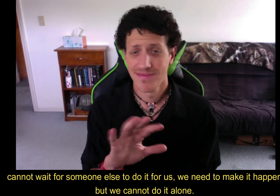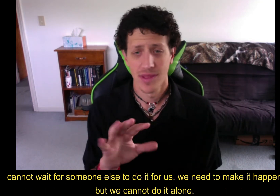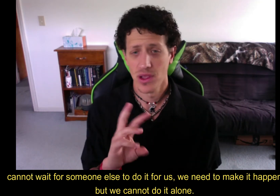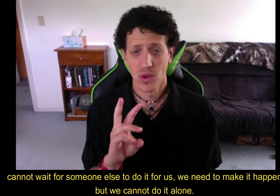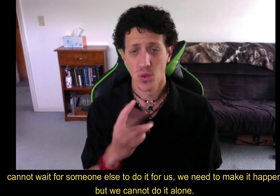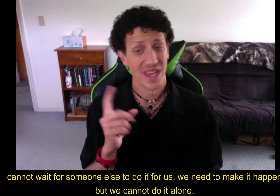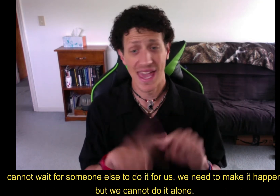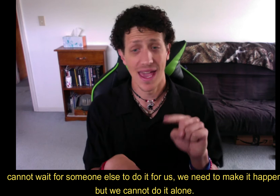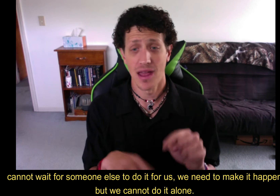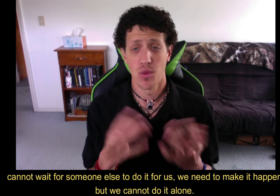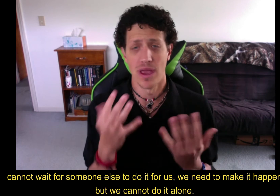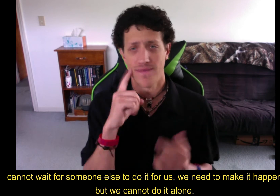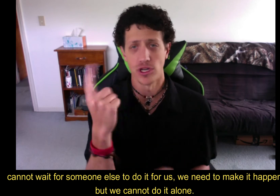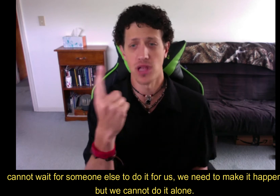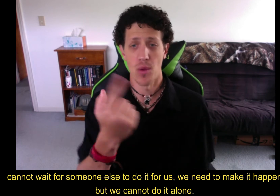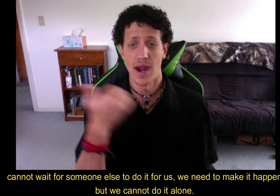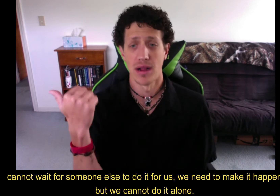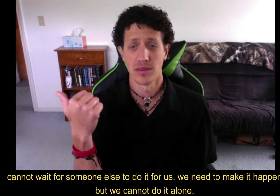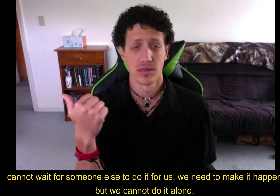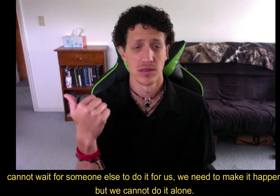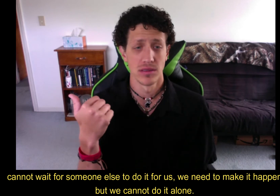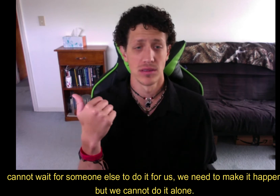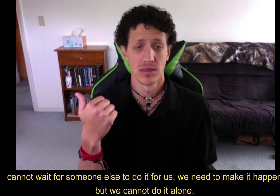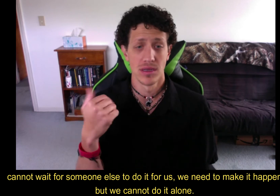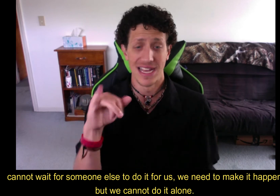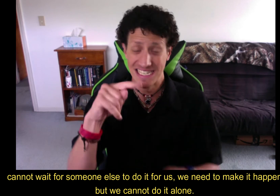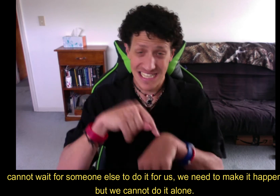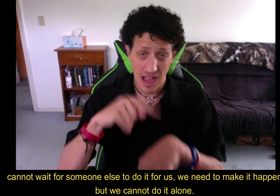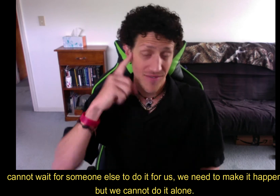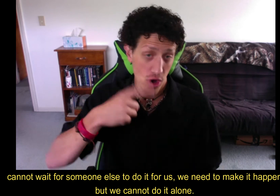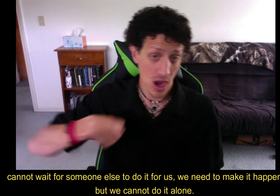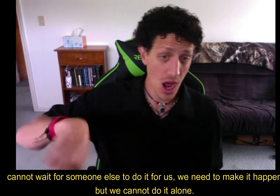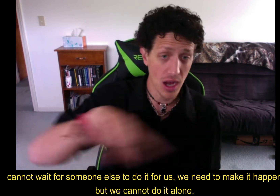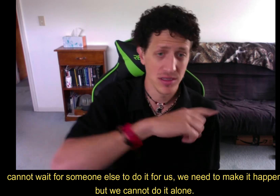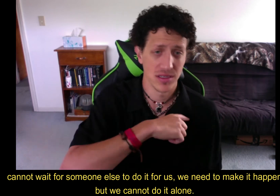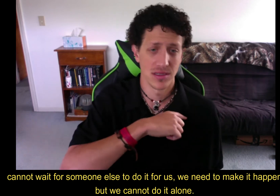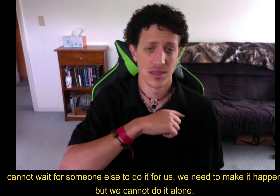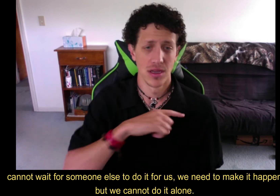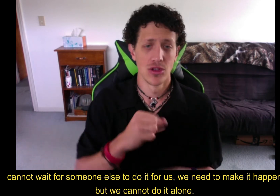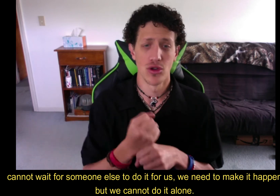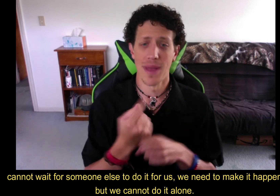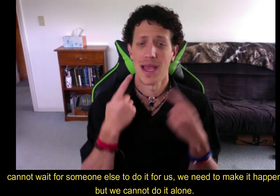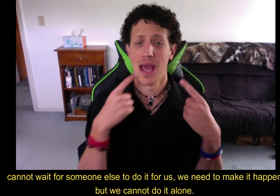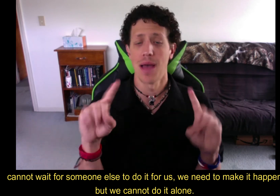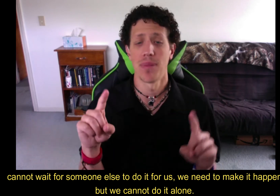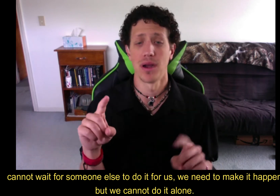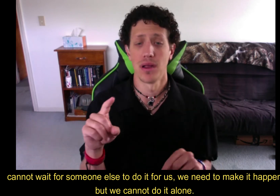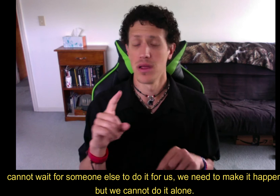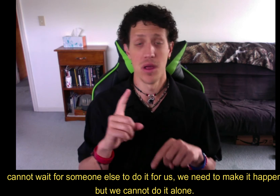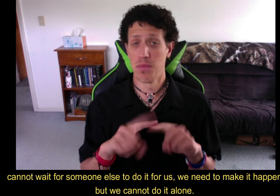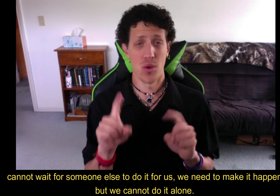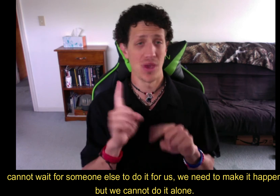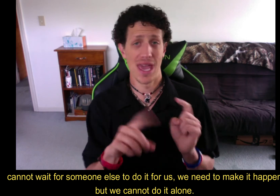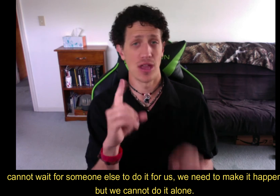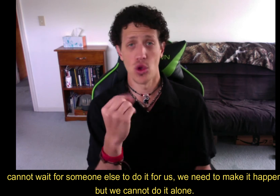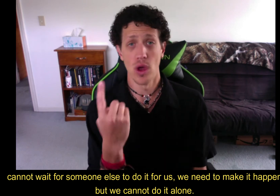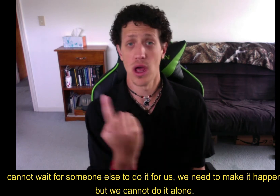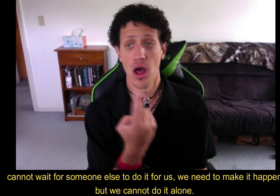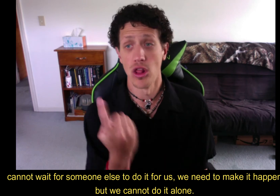We can't wait for someone else. It's time for us to make it happen, but we can't do it alone.